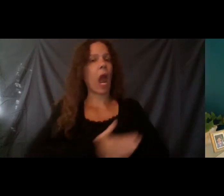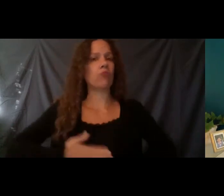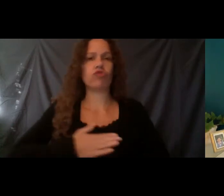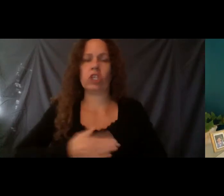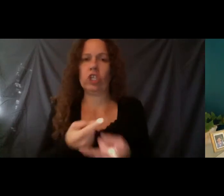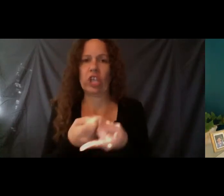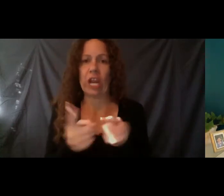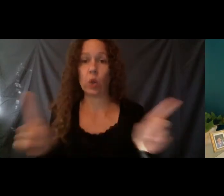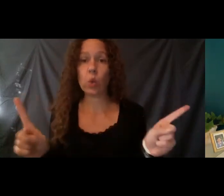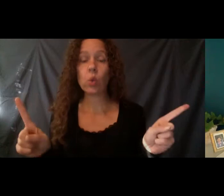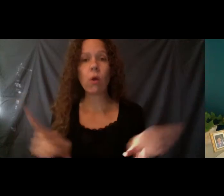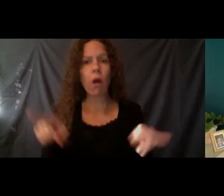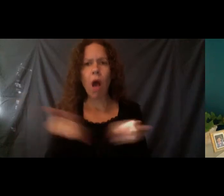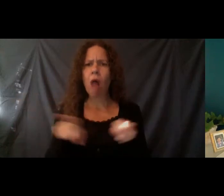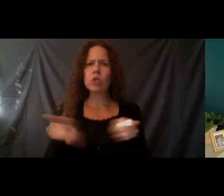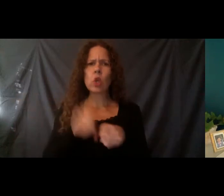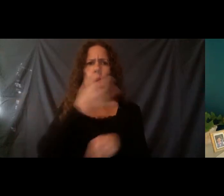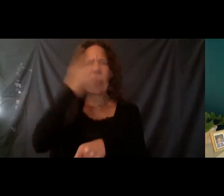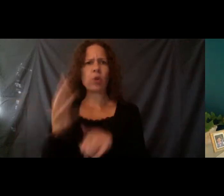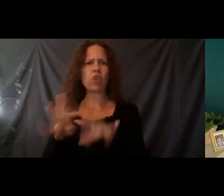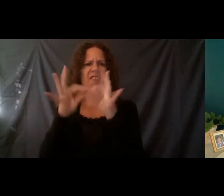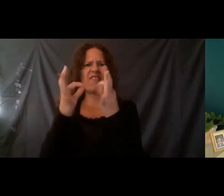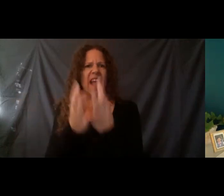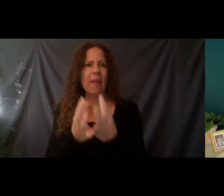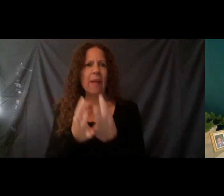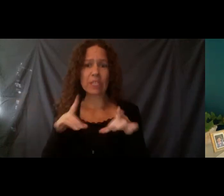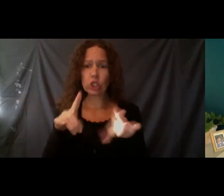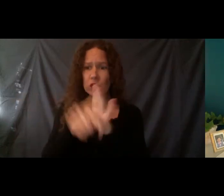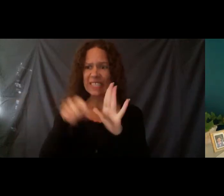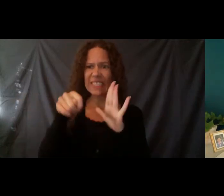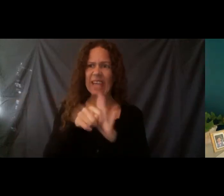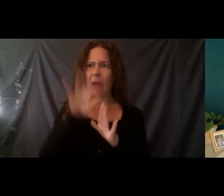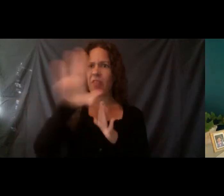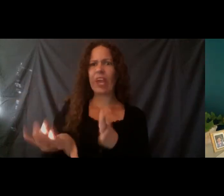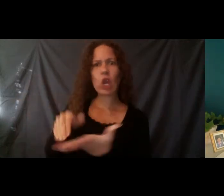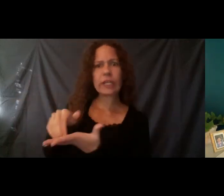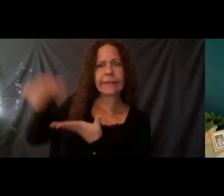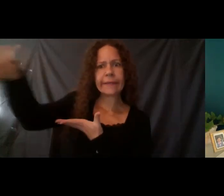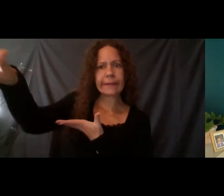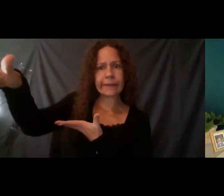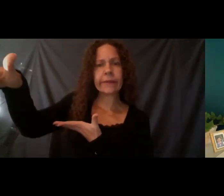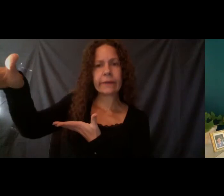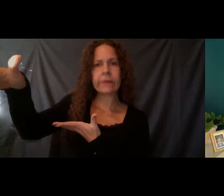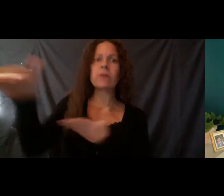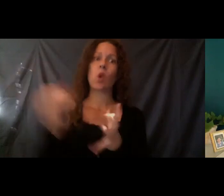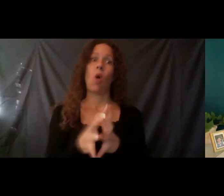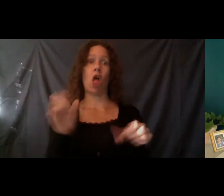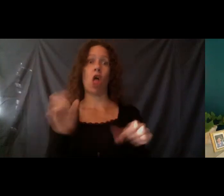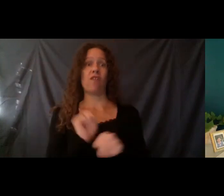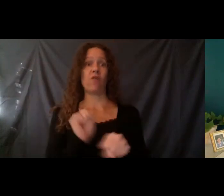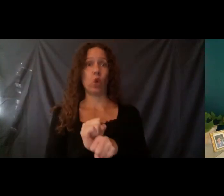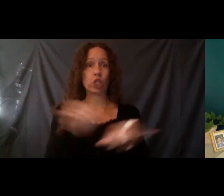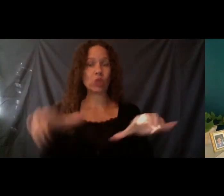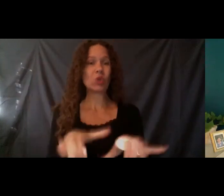the deportation of our immigrant families during this time period, and we have a lot of work to do. And I want to just give a shout out to Dr. Weber, because